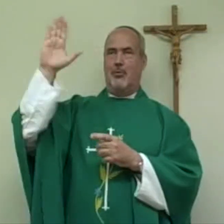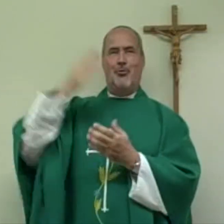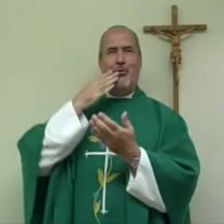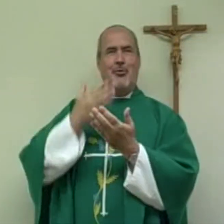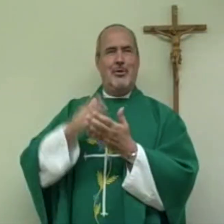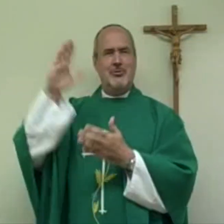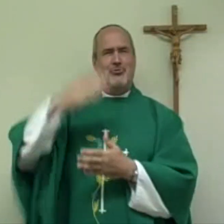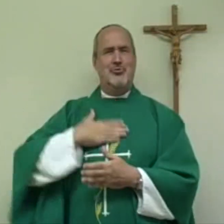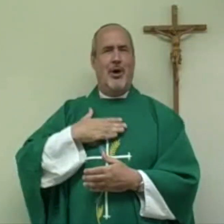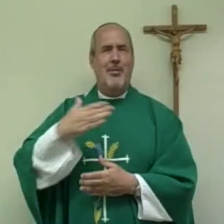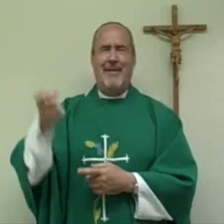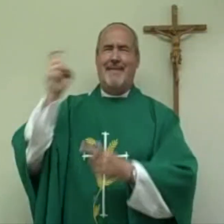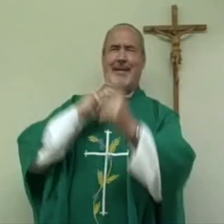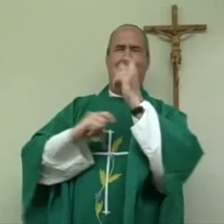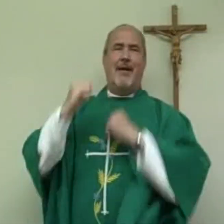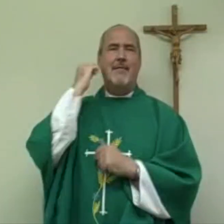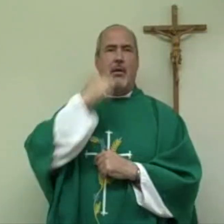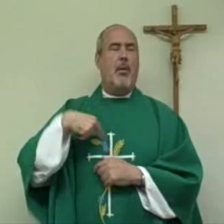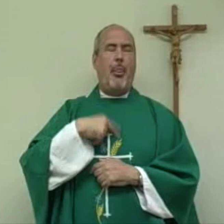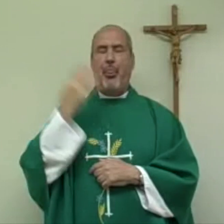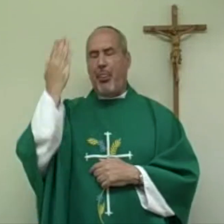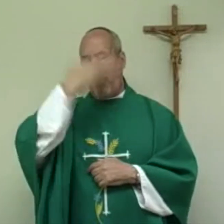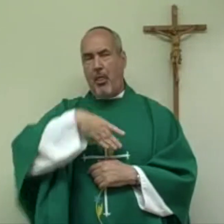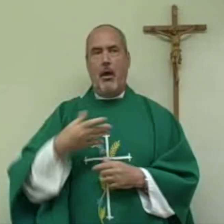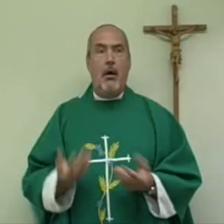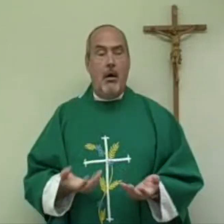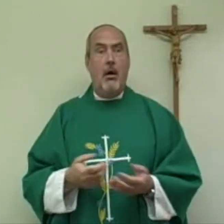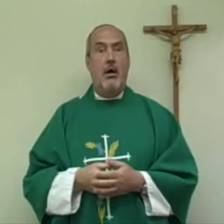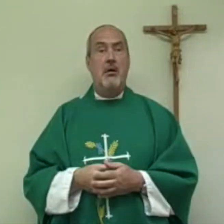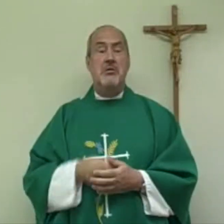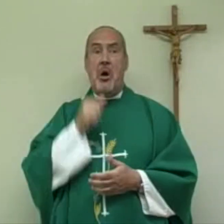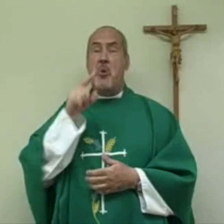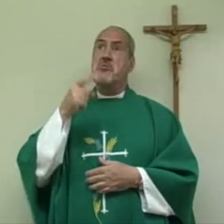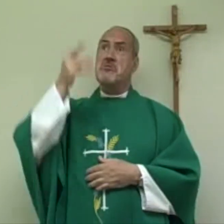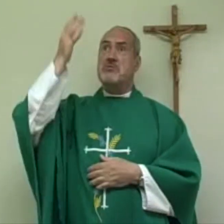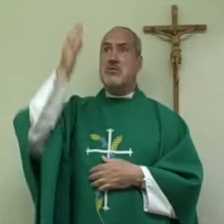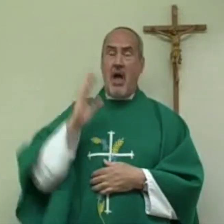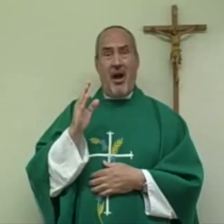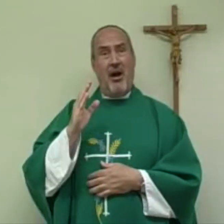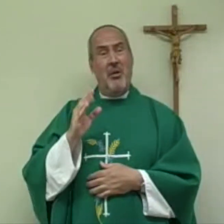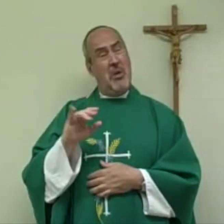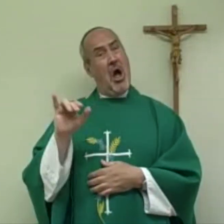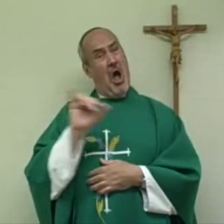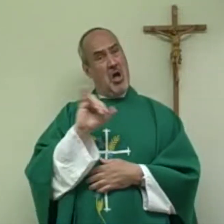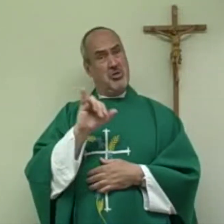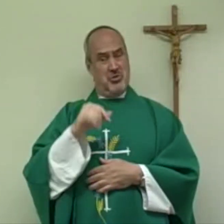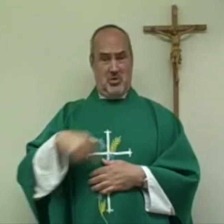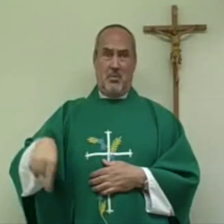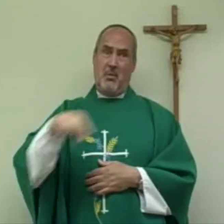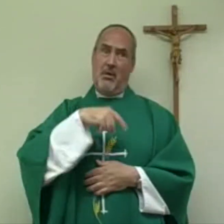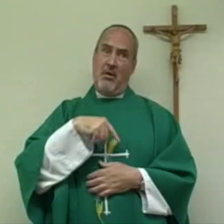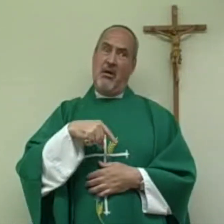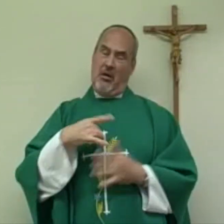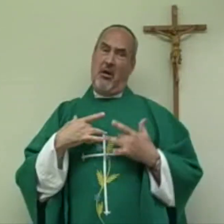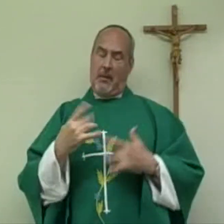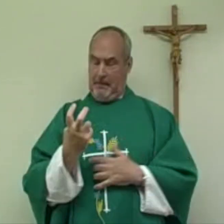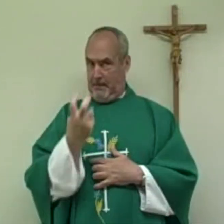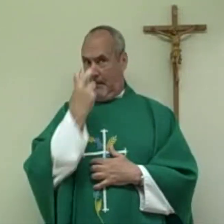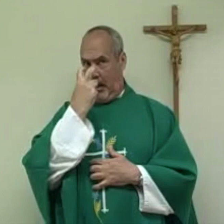We're blind to God's goodness that he gives to us every day. Not only to God, but